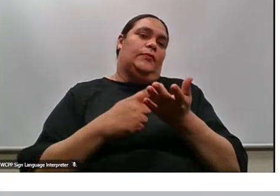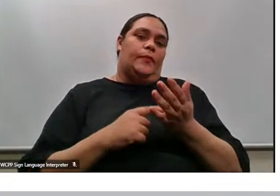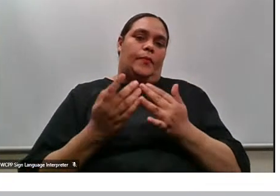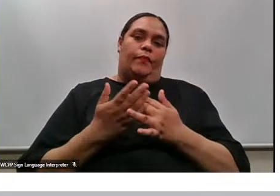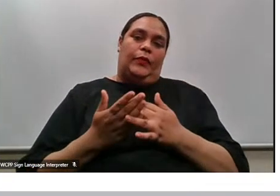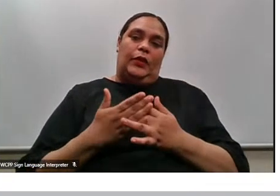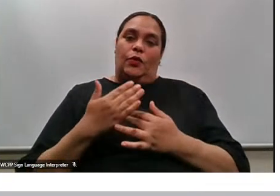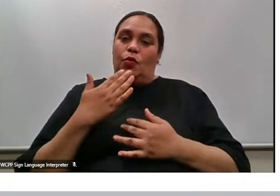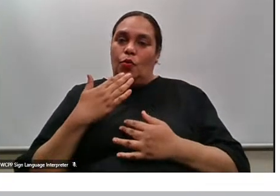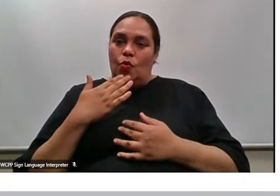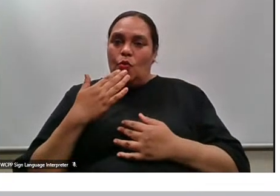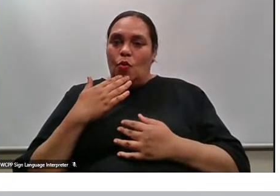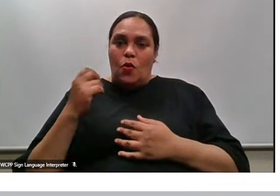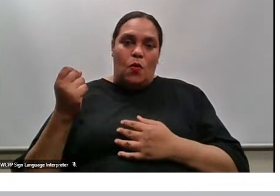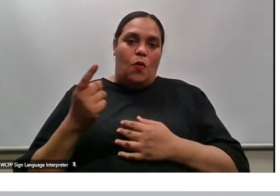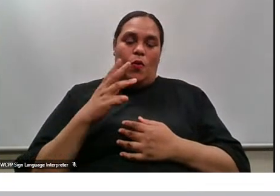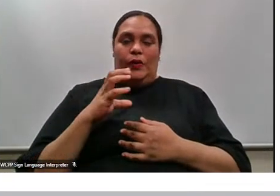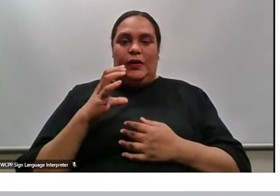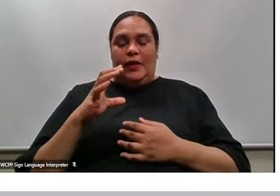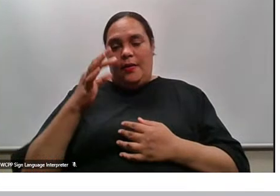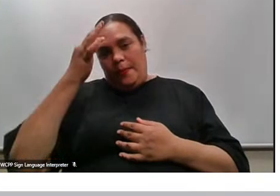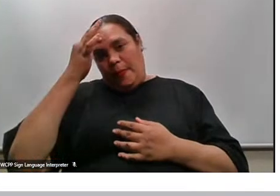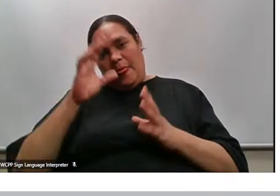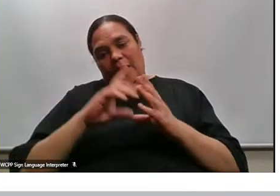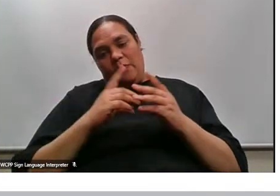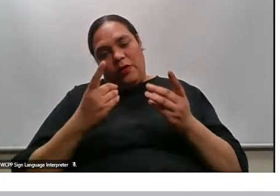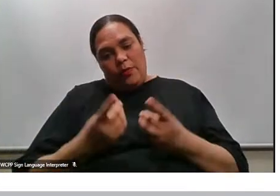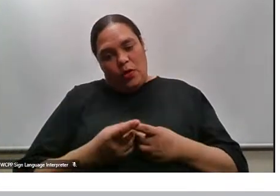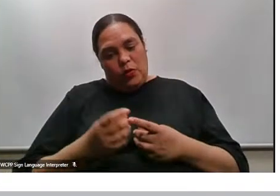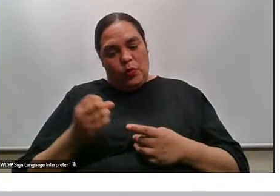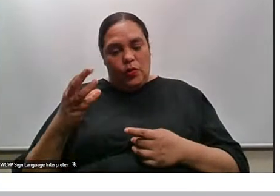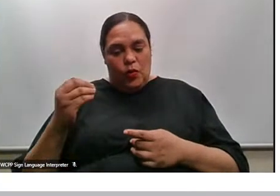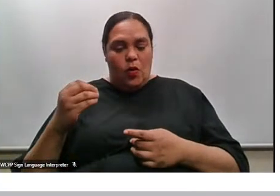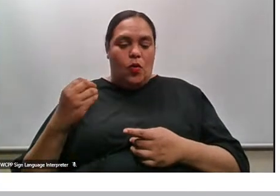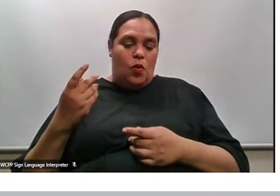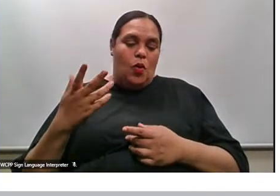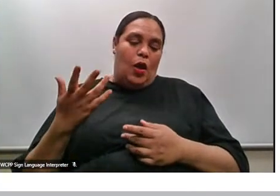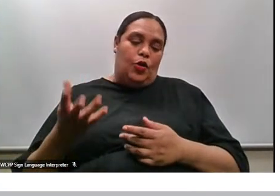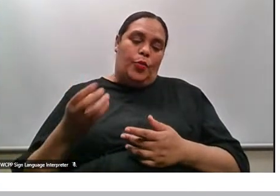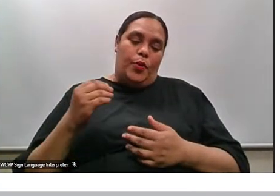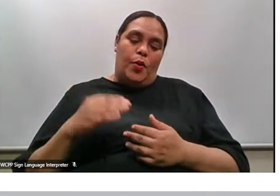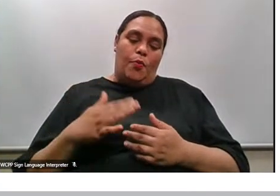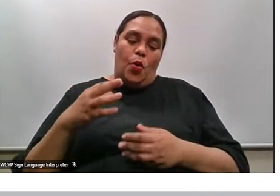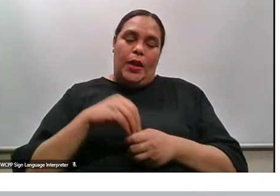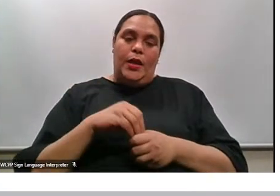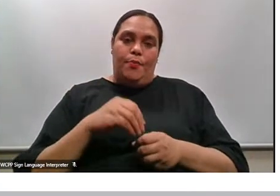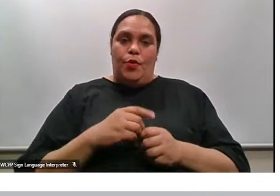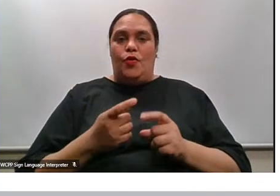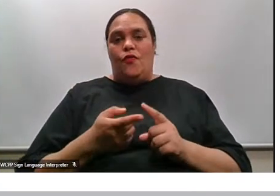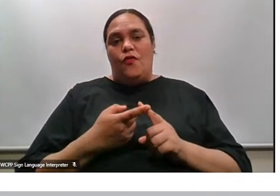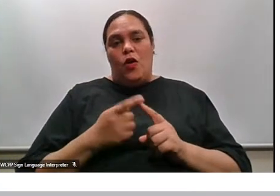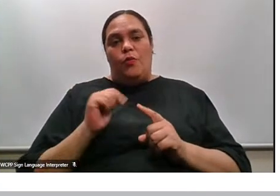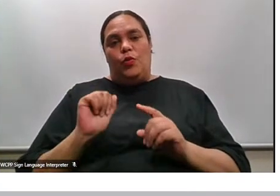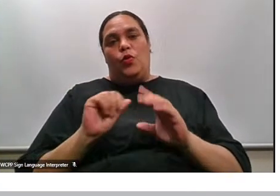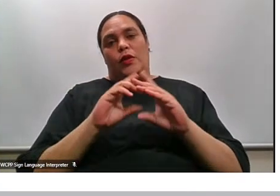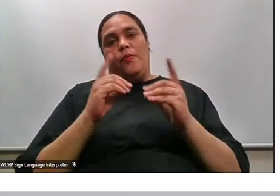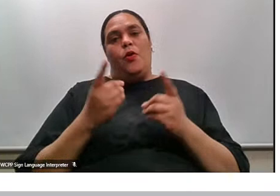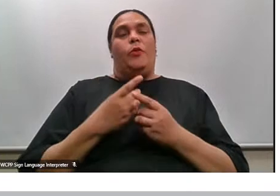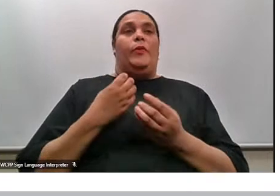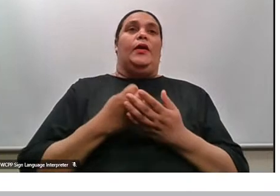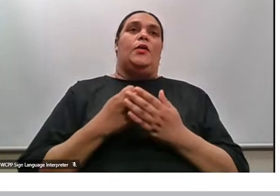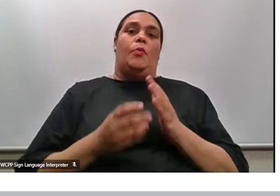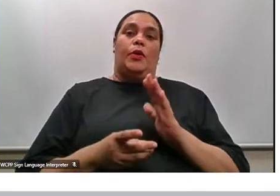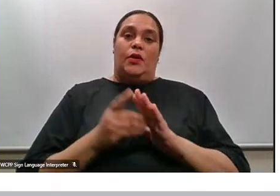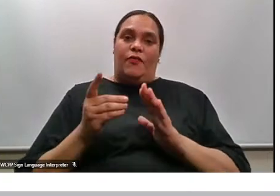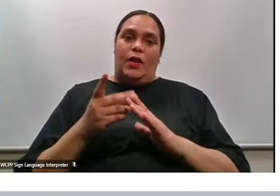between all the Western Cape government departments. So getting in input from the Department of Economic